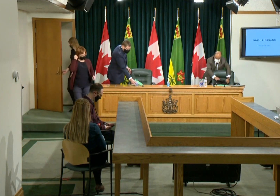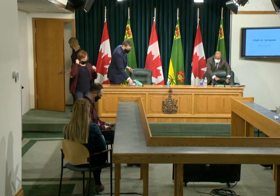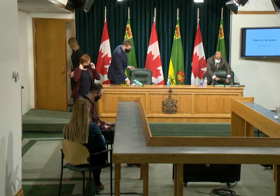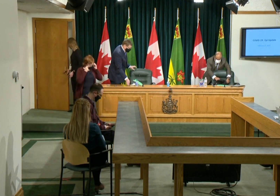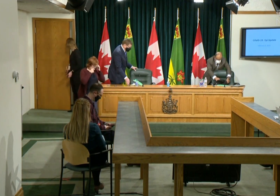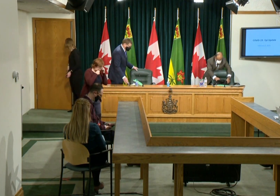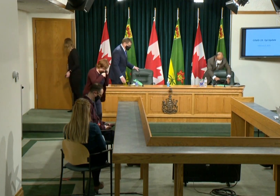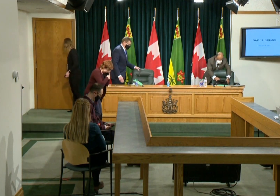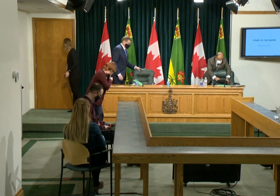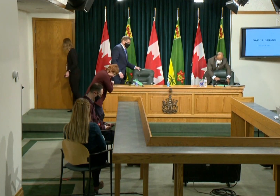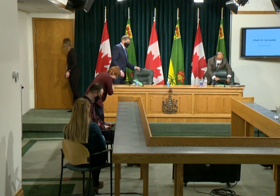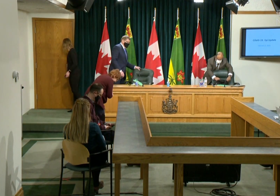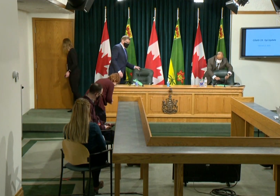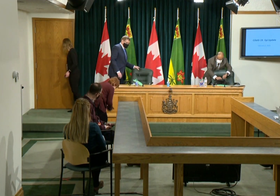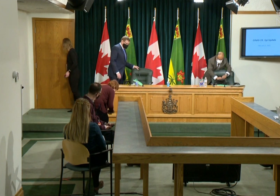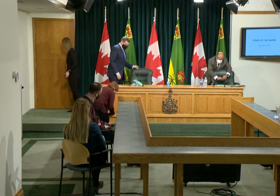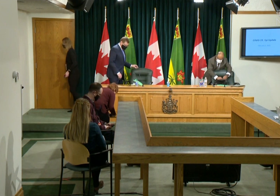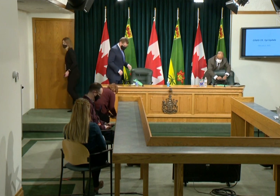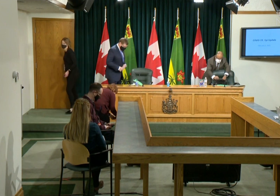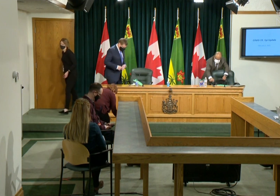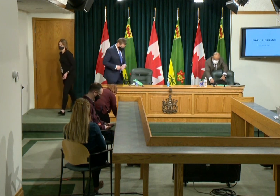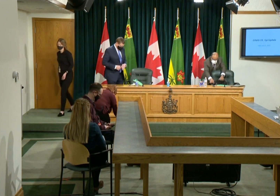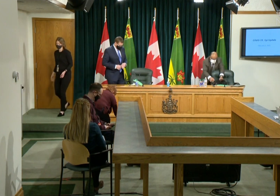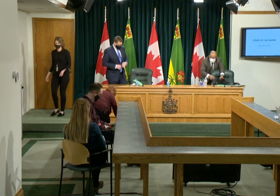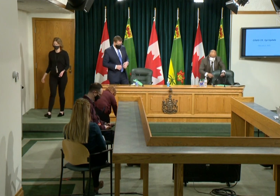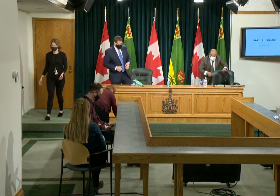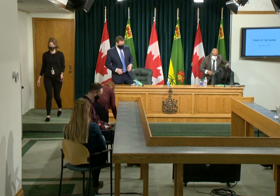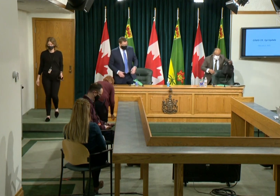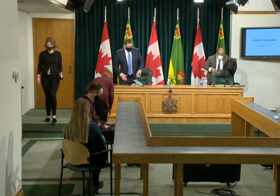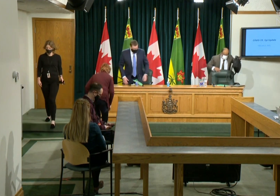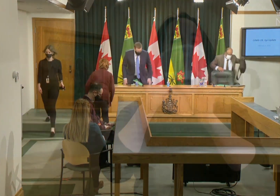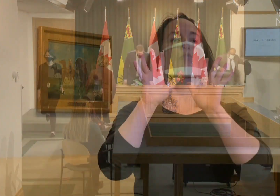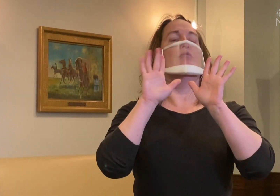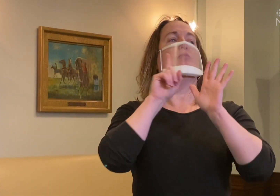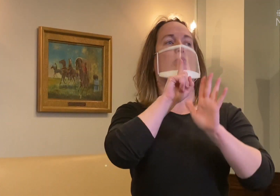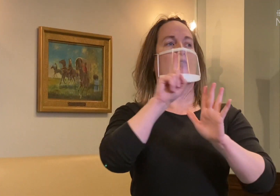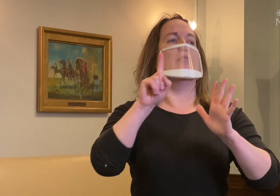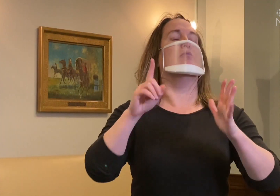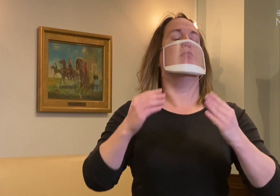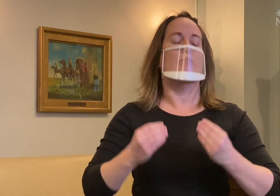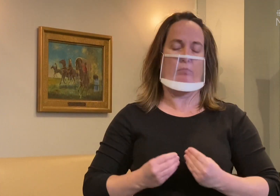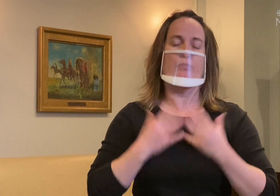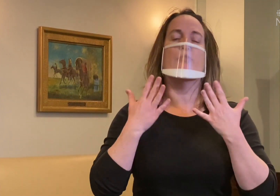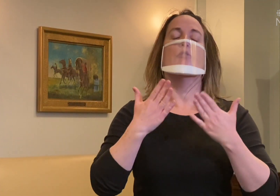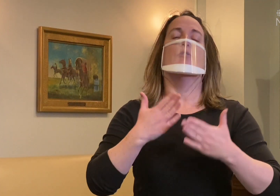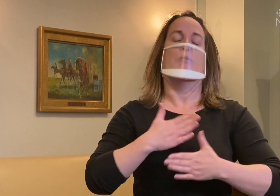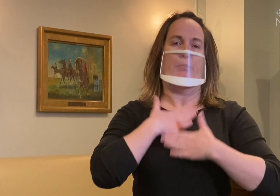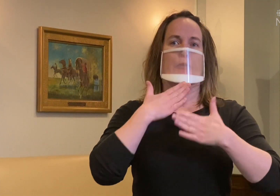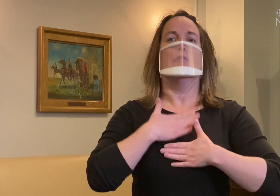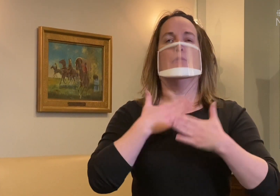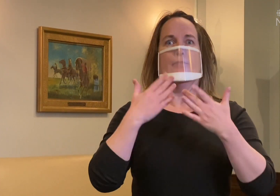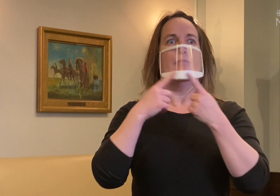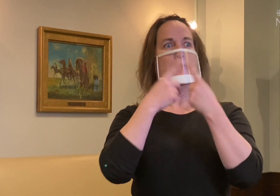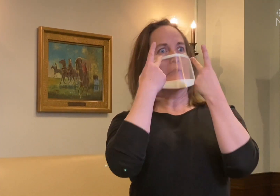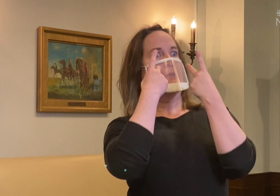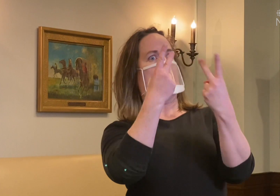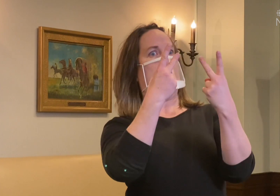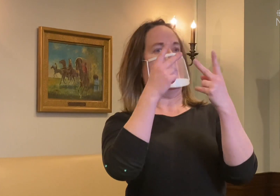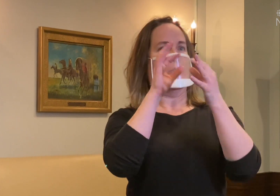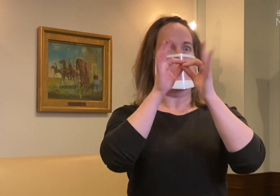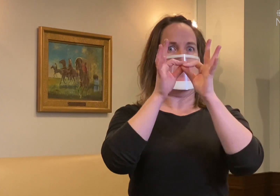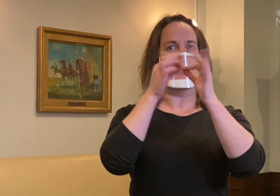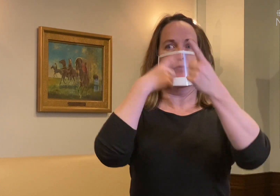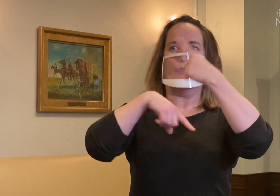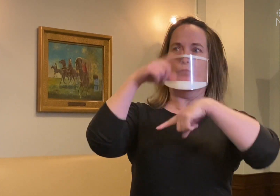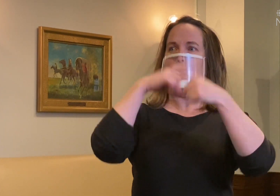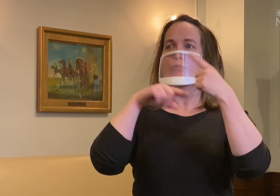Karen Nurkowski. Seeing Nurkowski on TV and social media was a first for Patricia Spicer. Spicer is a member of the